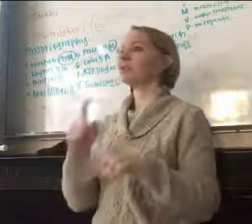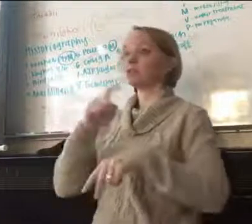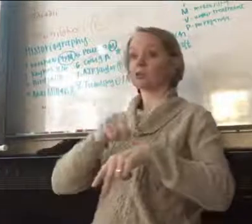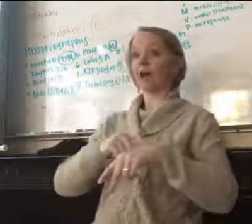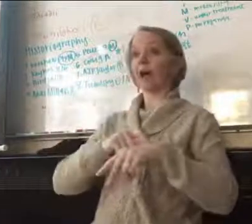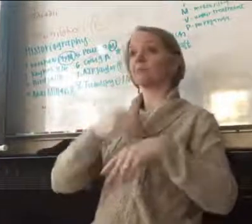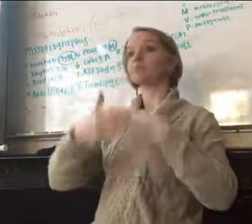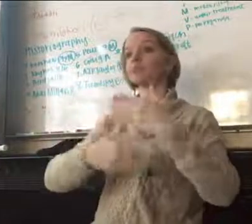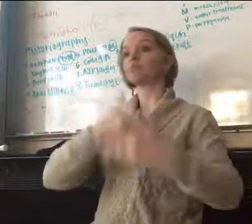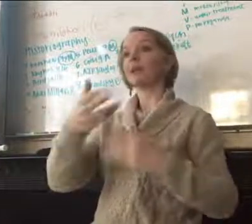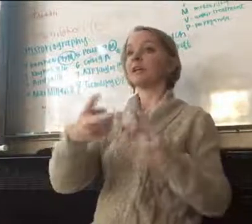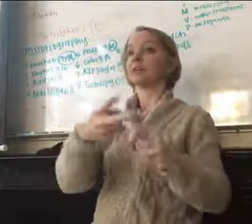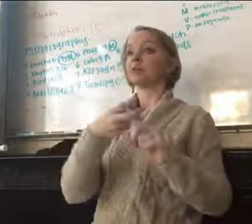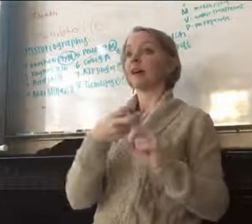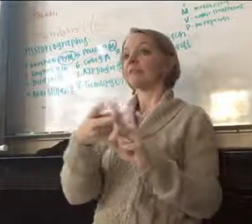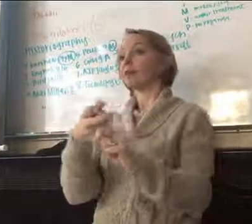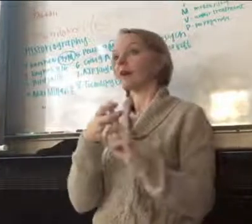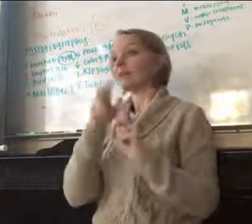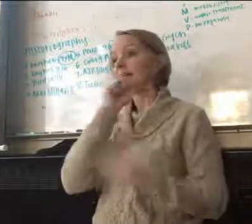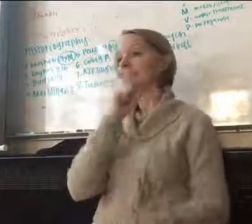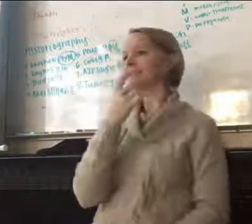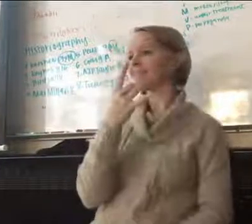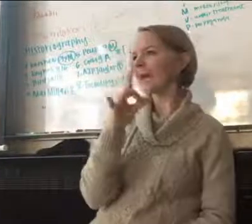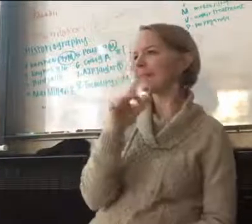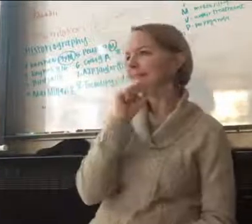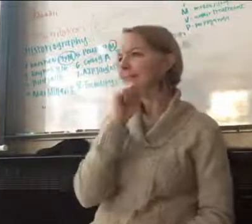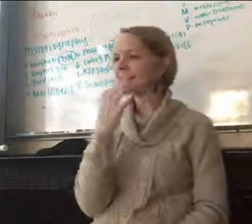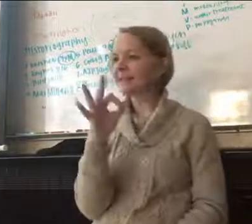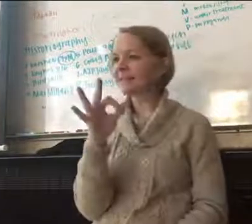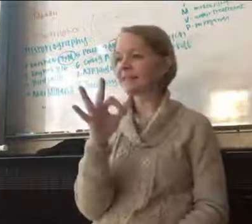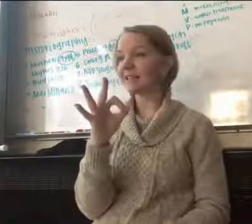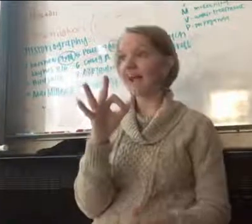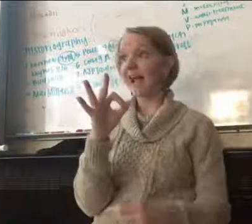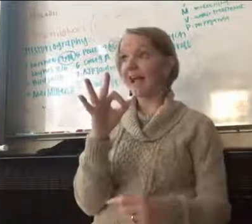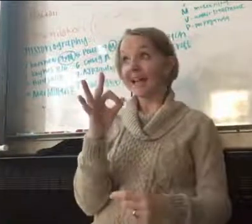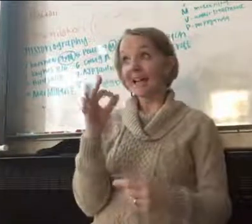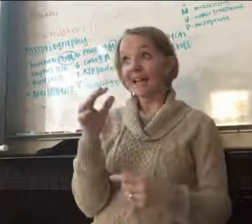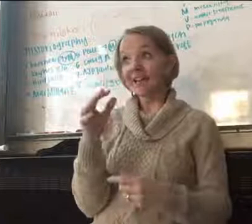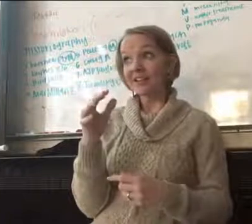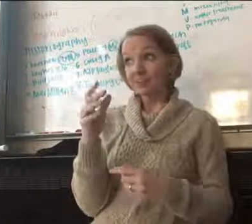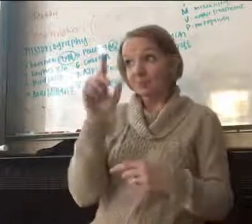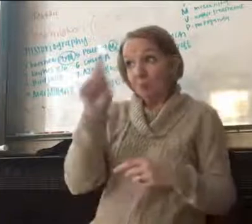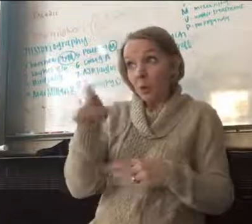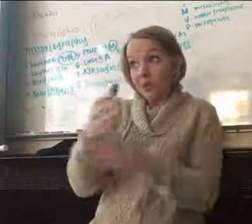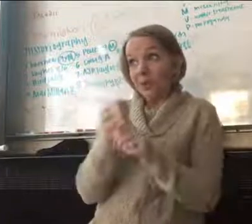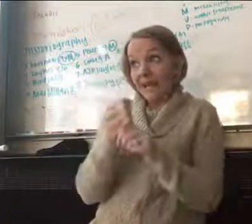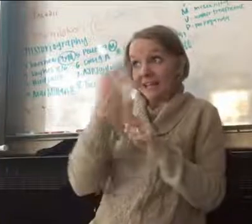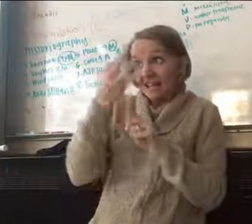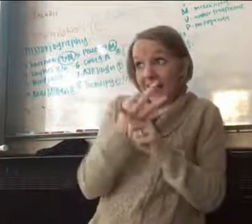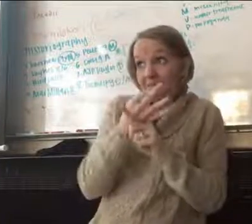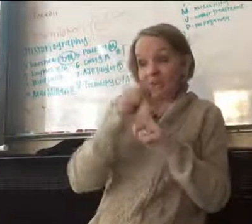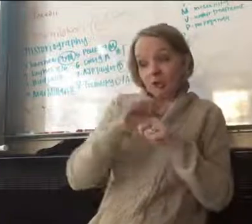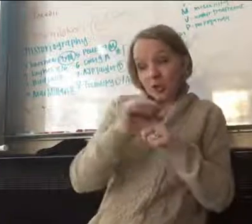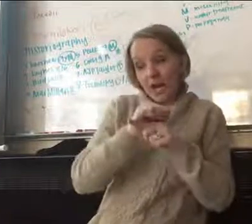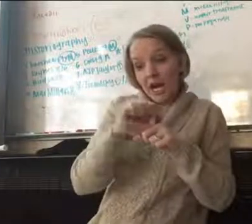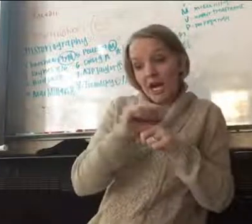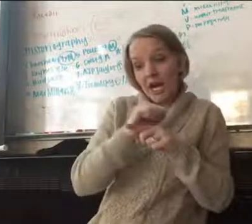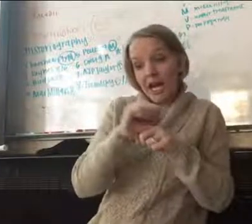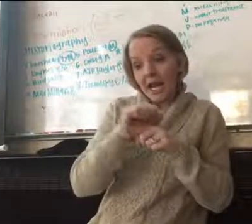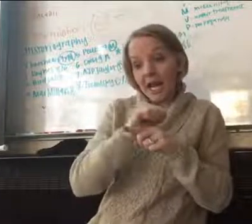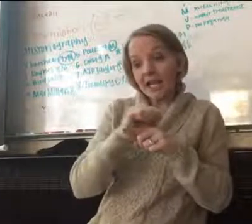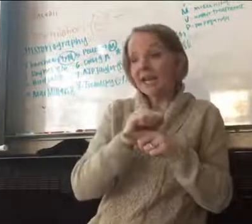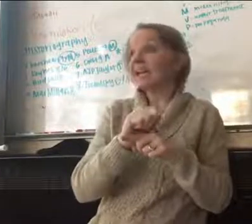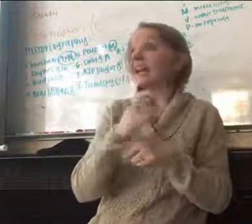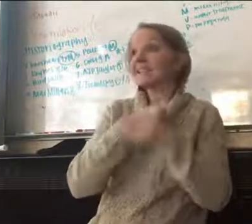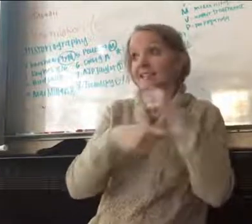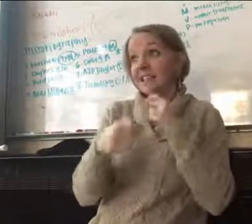get drafted at 18, 19 years old, instead of receiving 8 months of training to go off to war, you stay in the United States